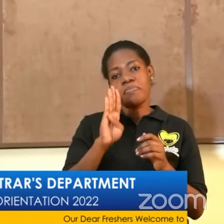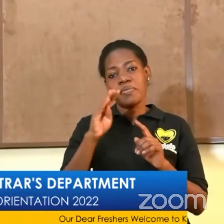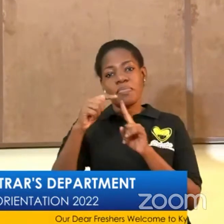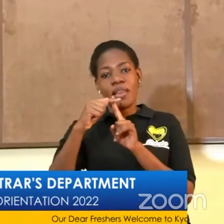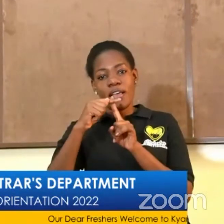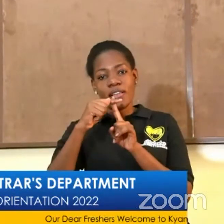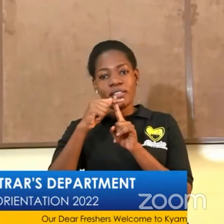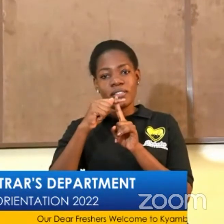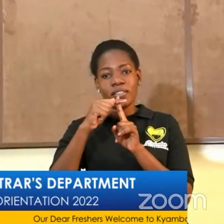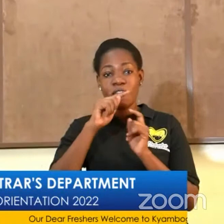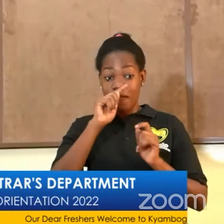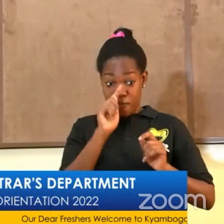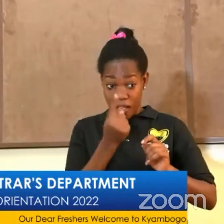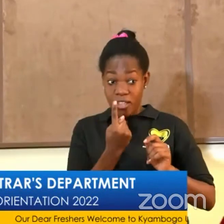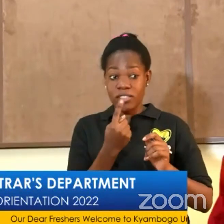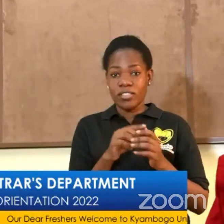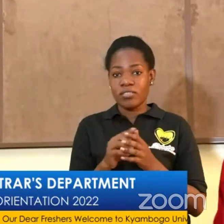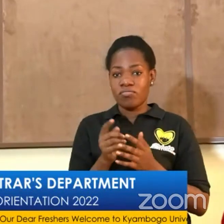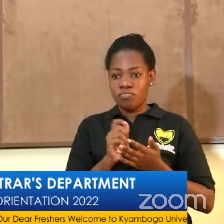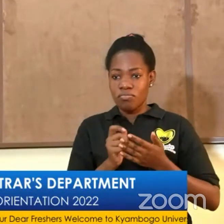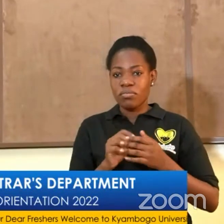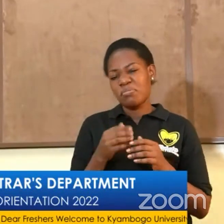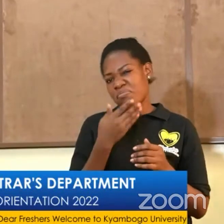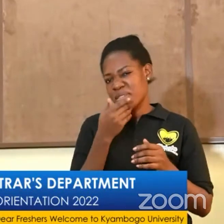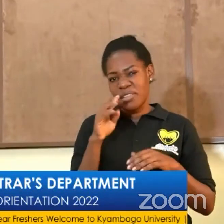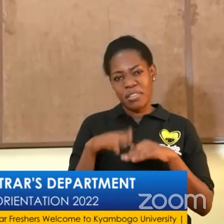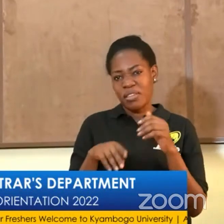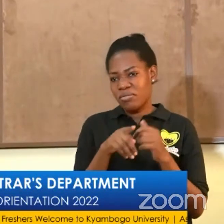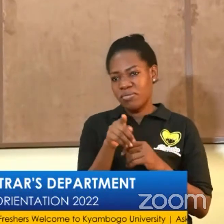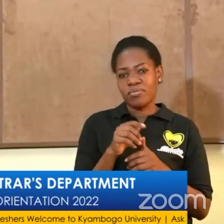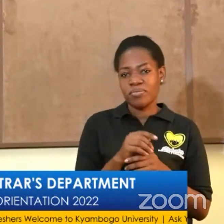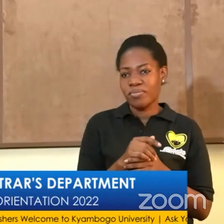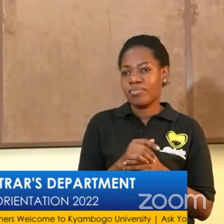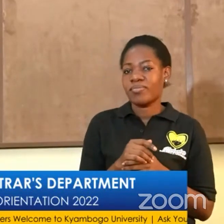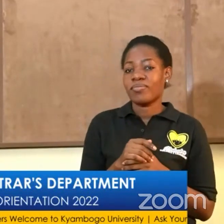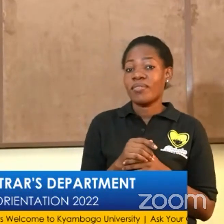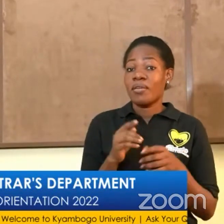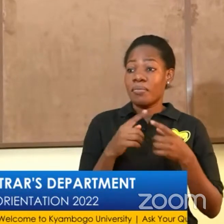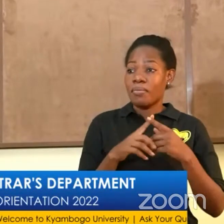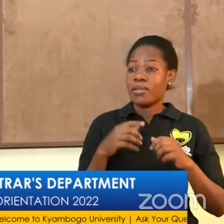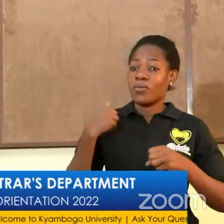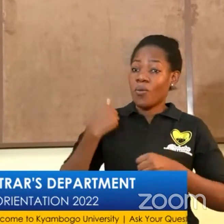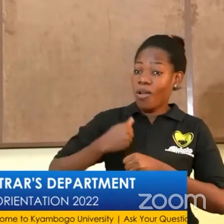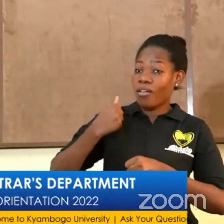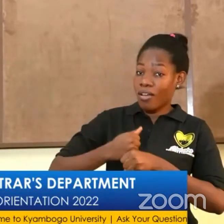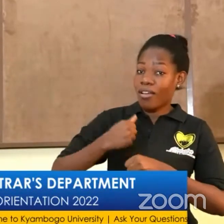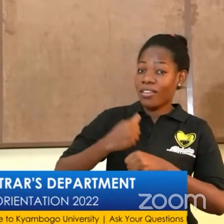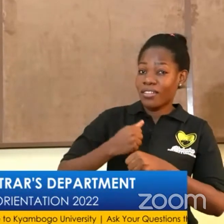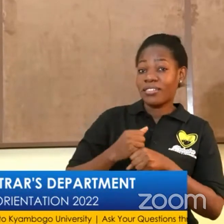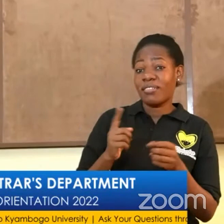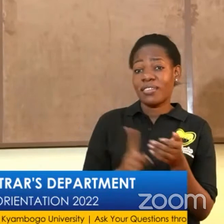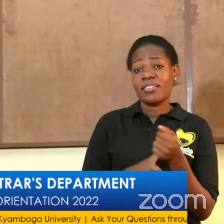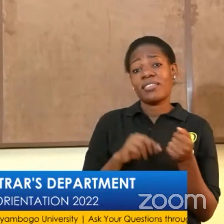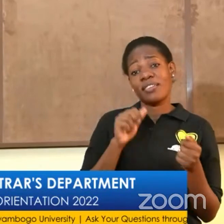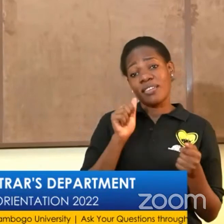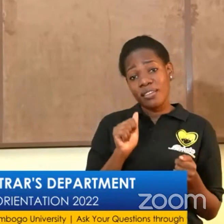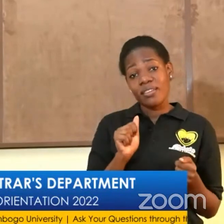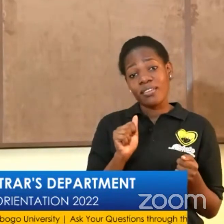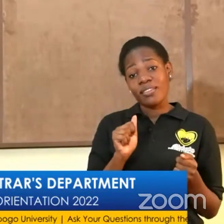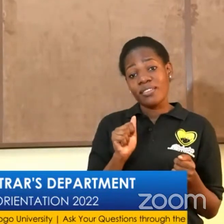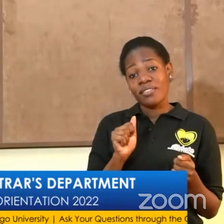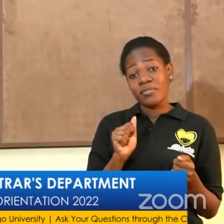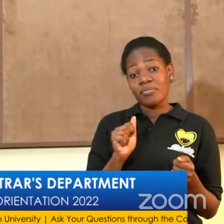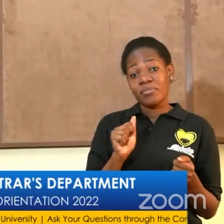first sitting may be better than you. But work hard, get your A, much as you